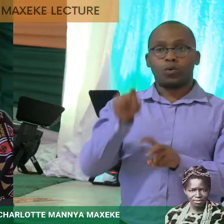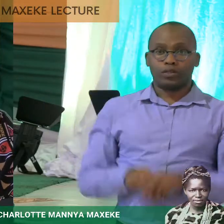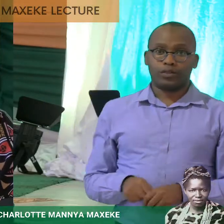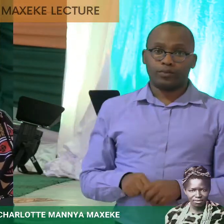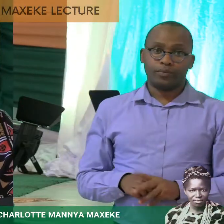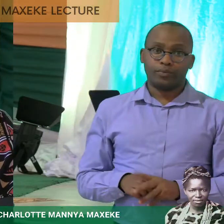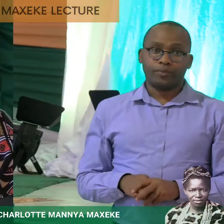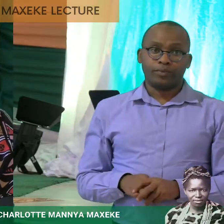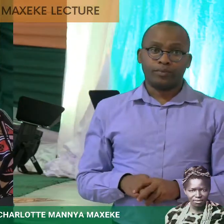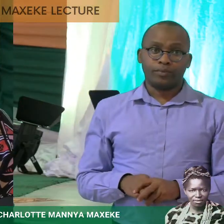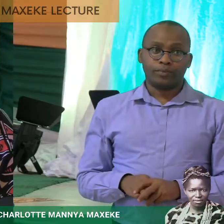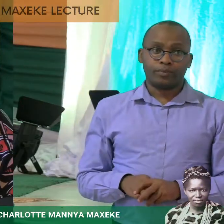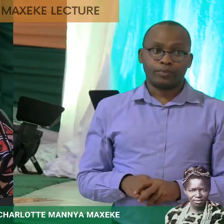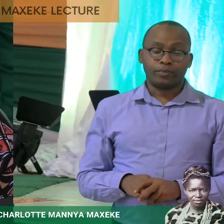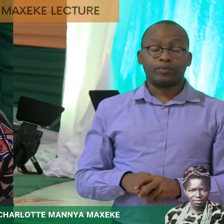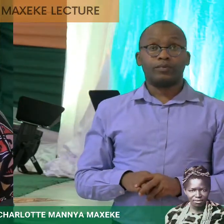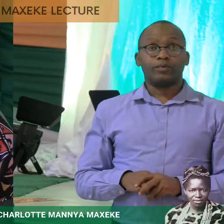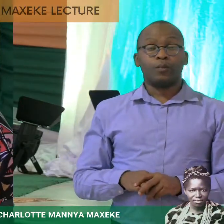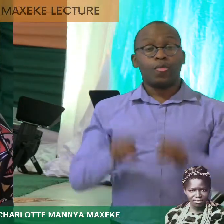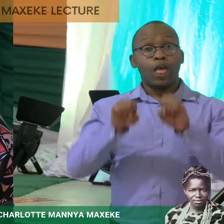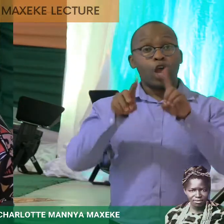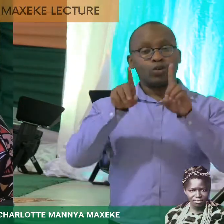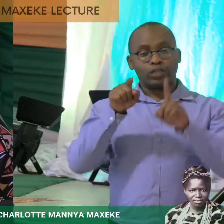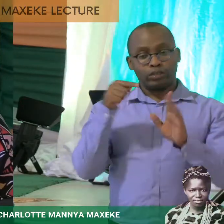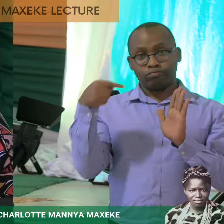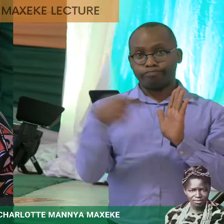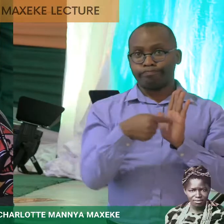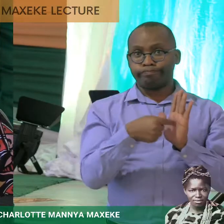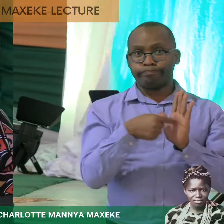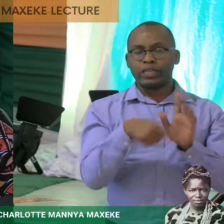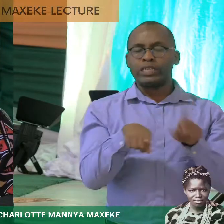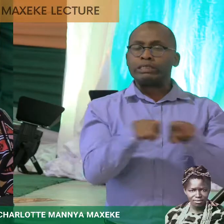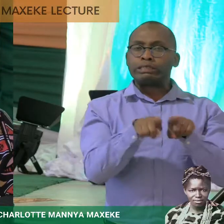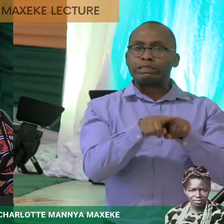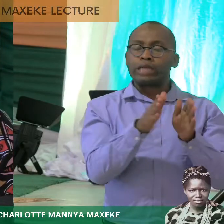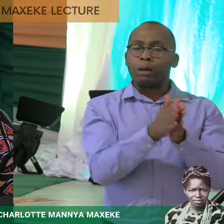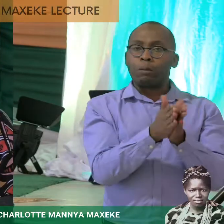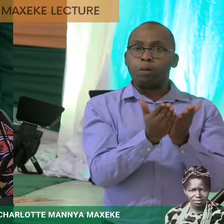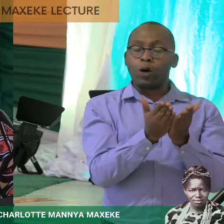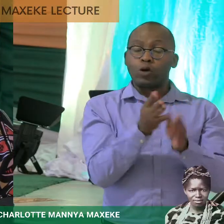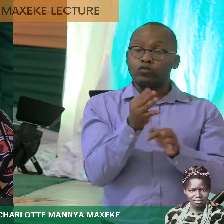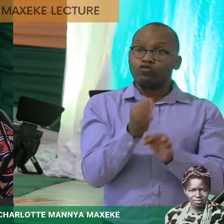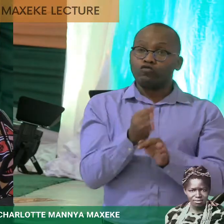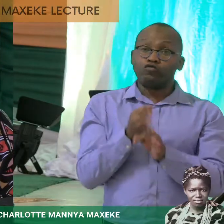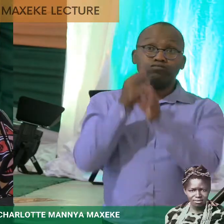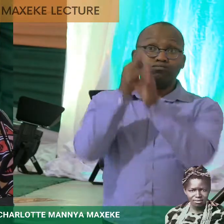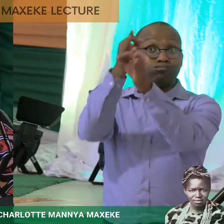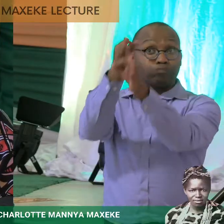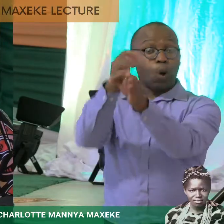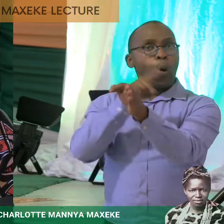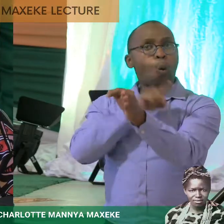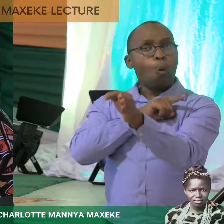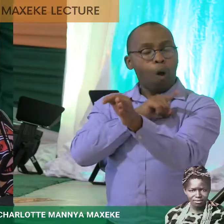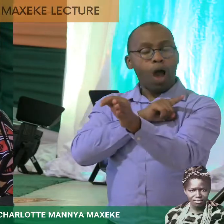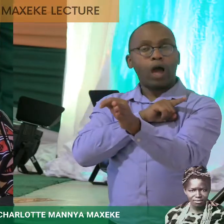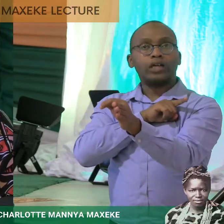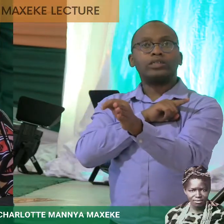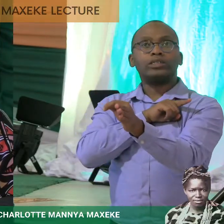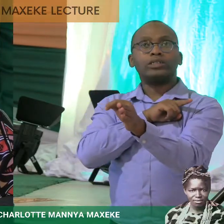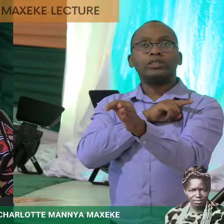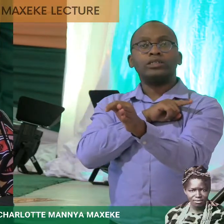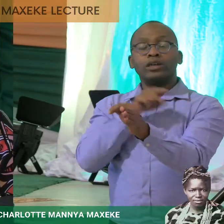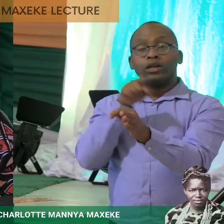"Education is the passport to the future, for tomorrow belongs to those